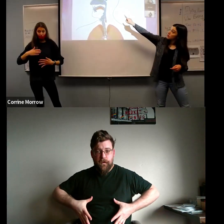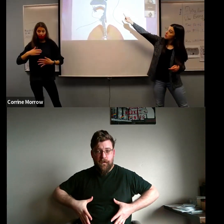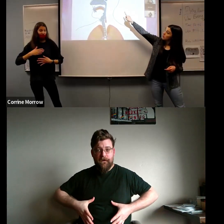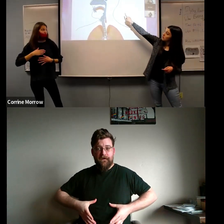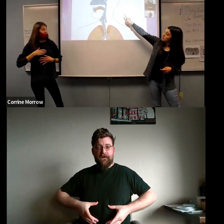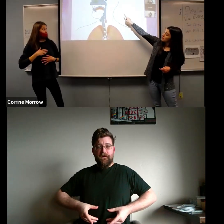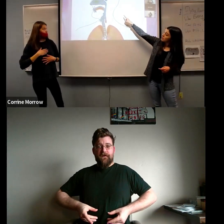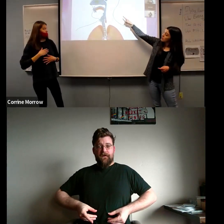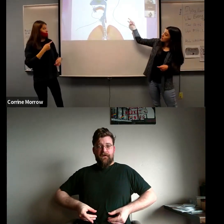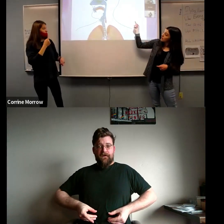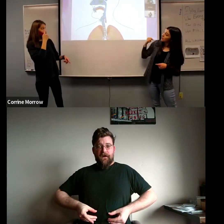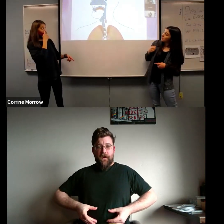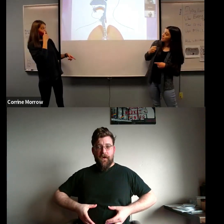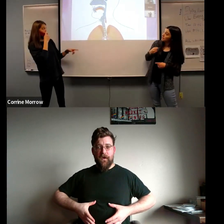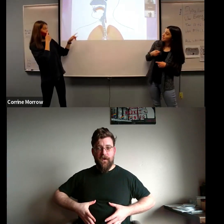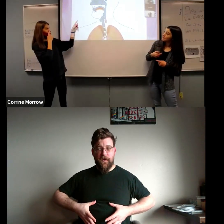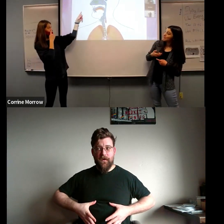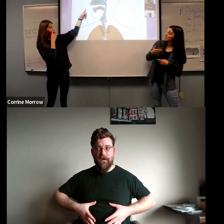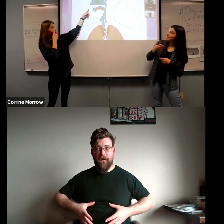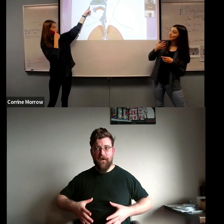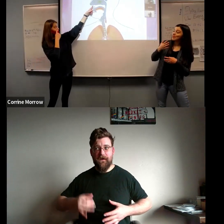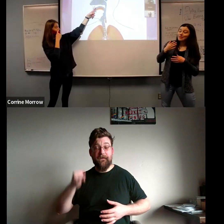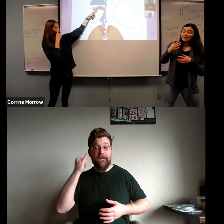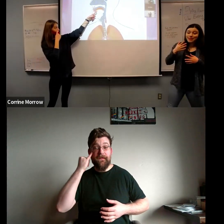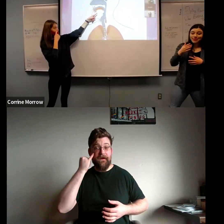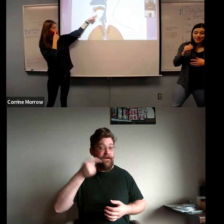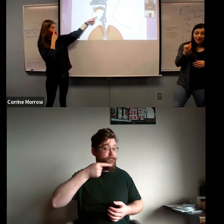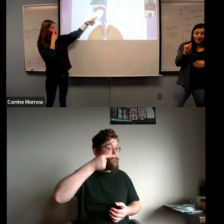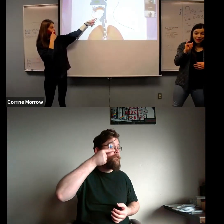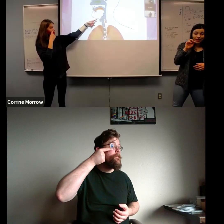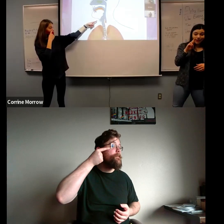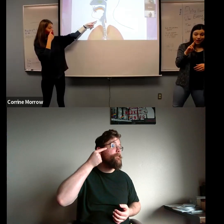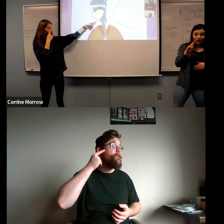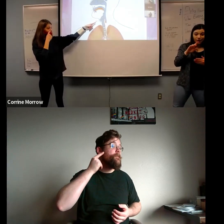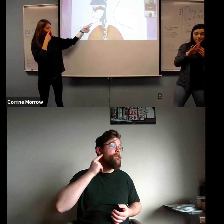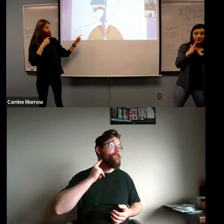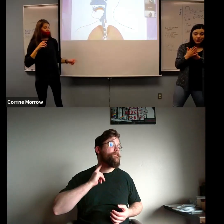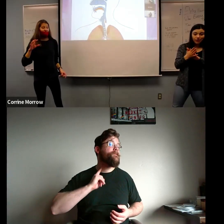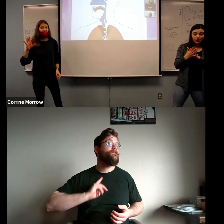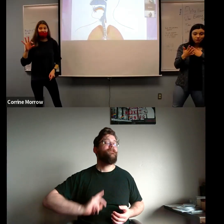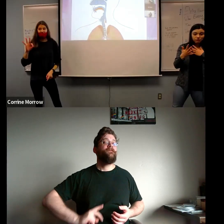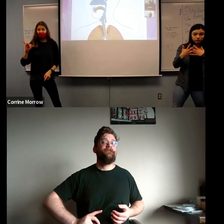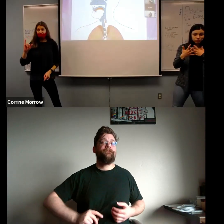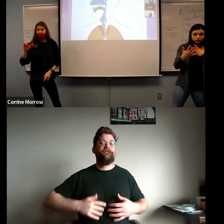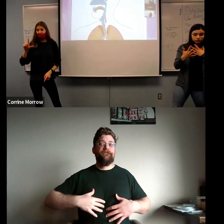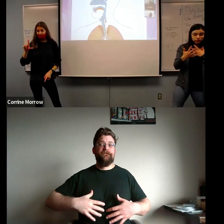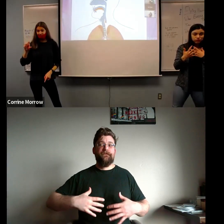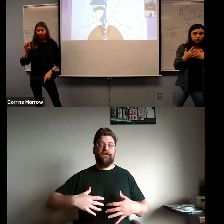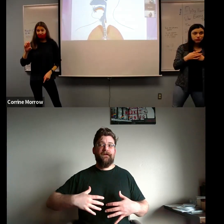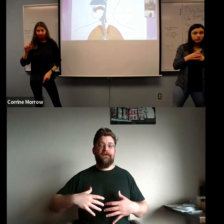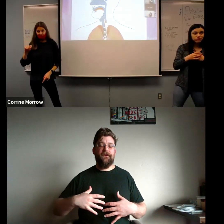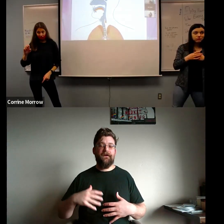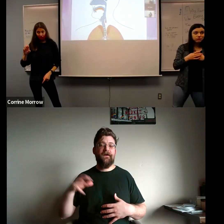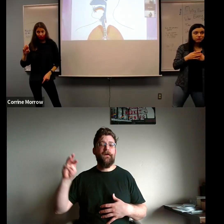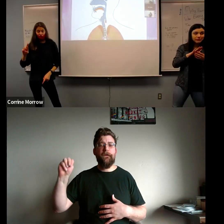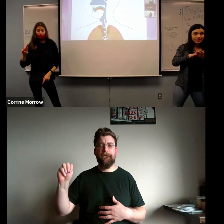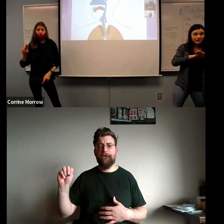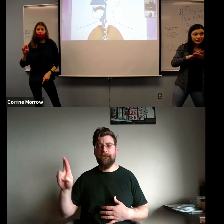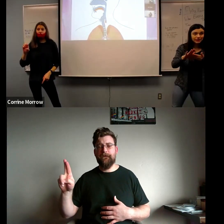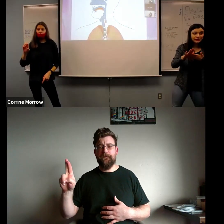nasal passages, the air gets filtered, warmed, and moistened. Mucus along these passages traps dust and particles